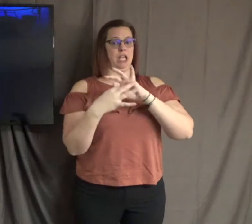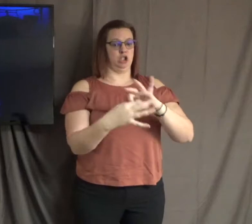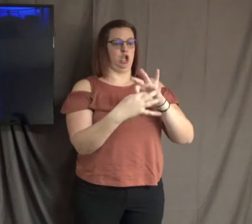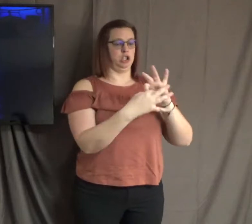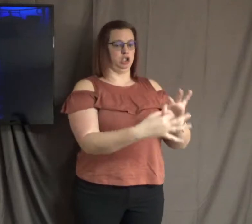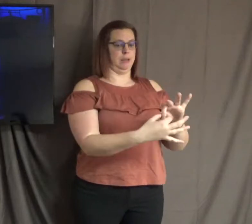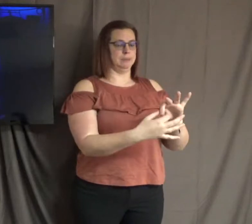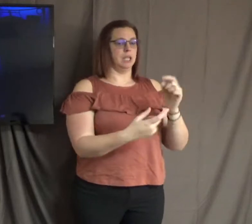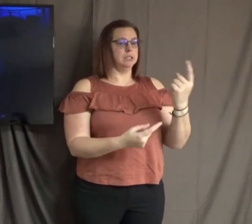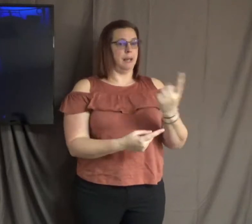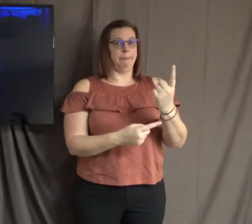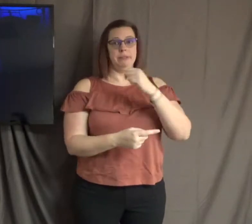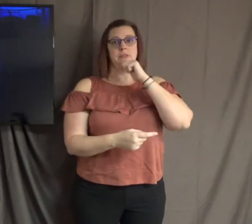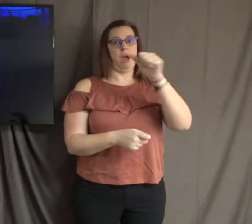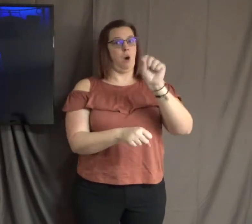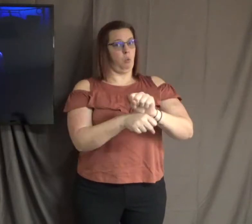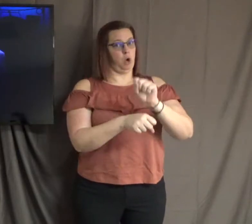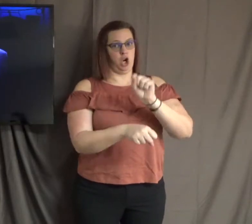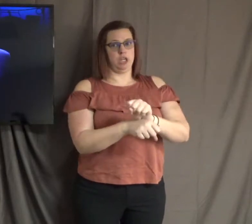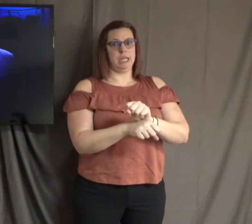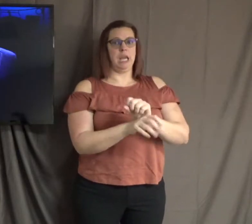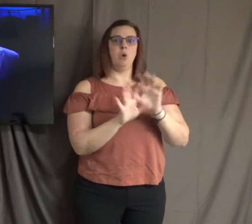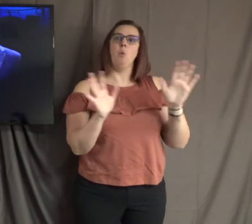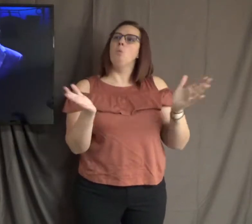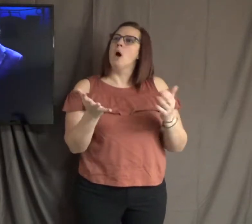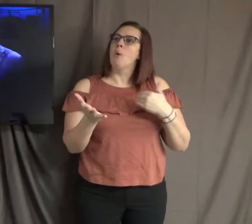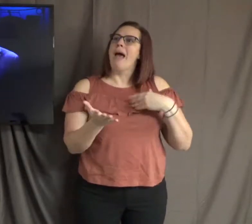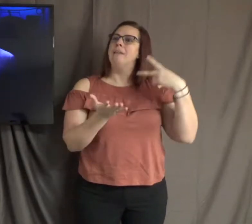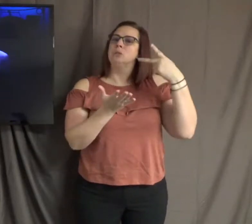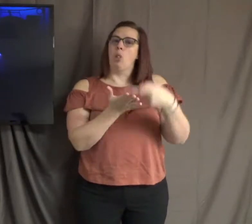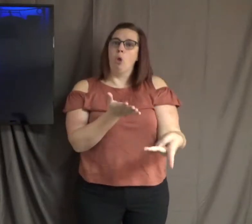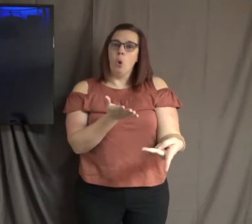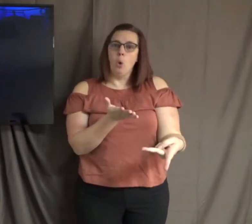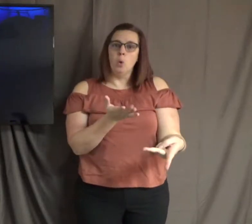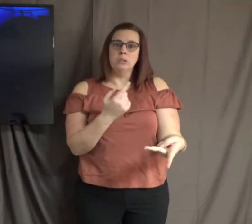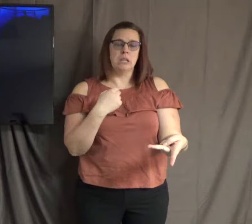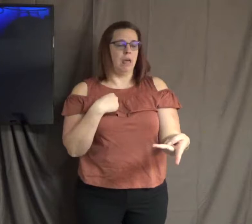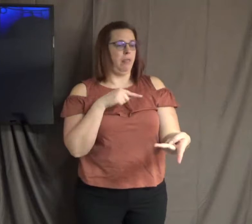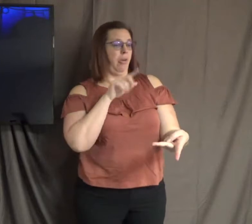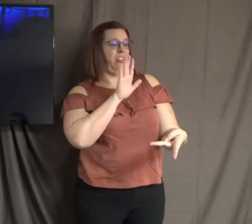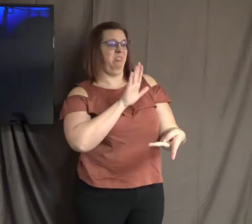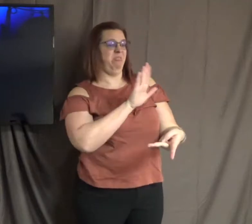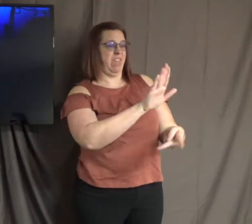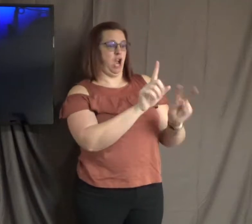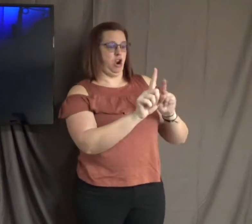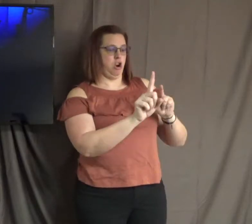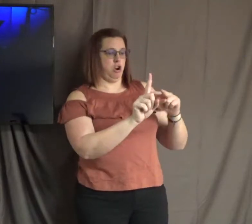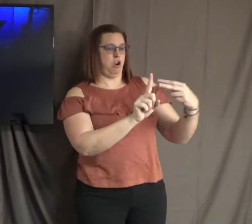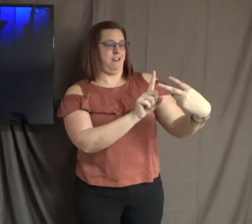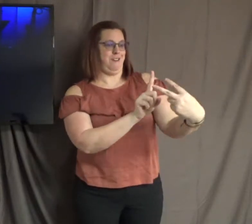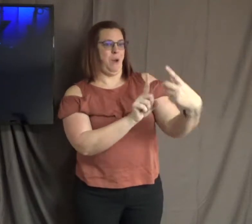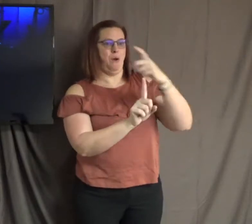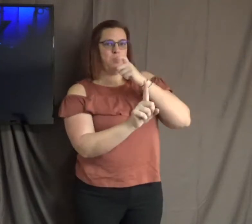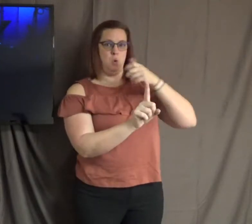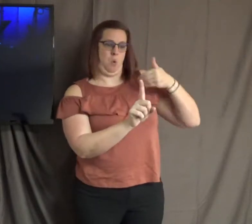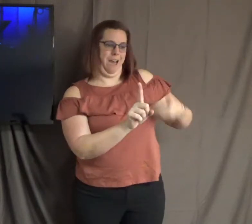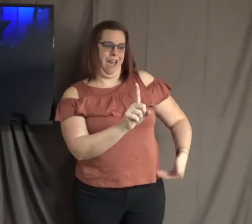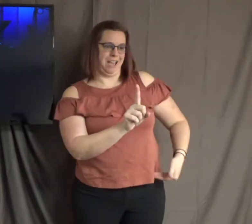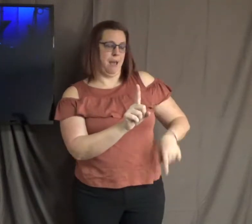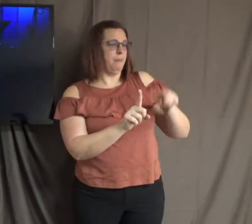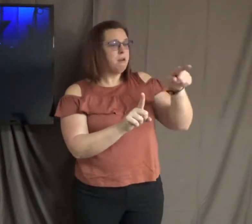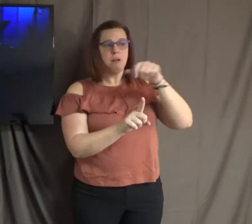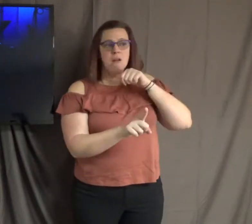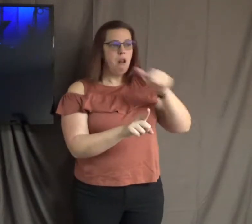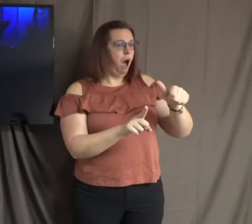have to lose? Well, I might impede on someone's idea of who they think I'm supposed to be, how they're unwilling to change and let me